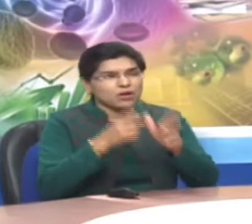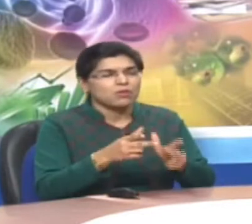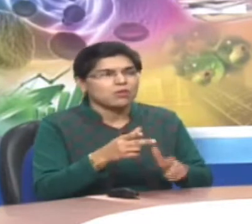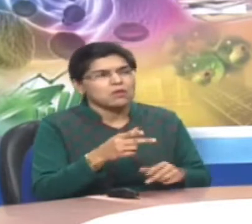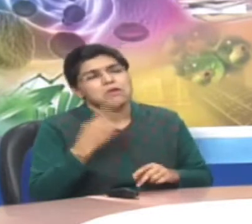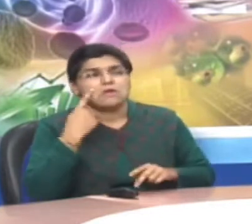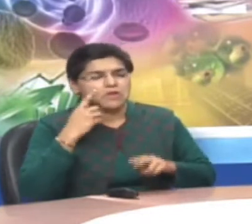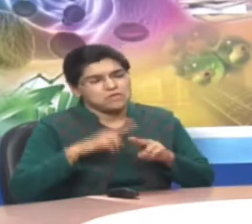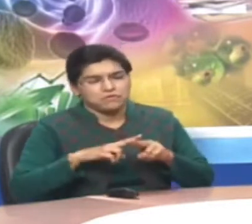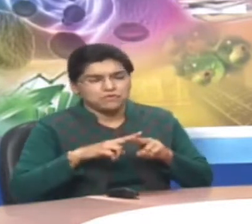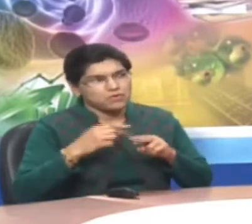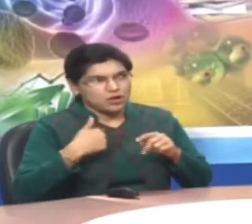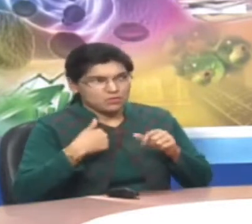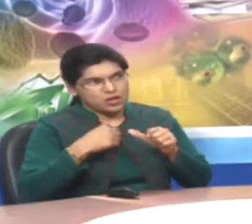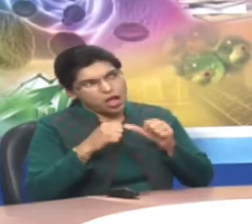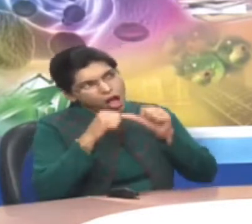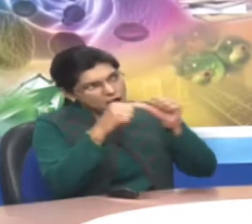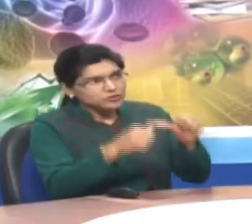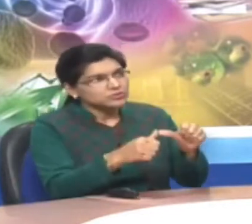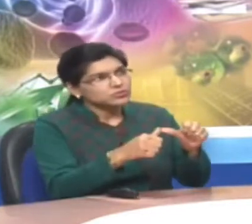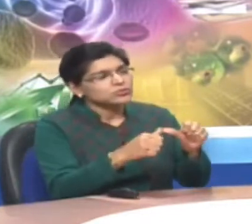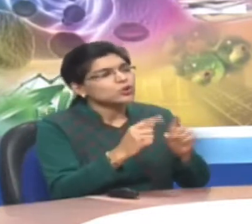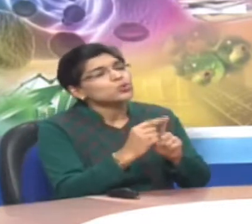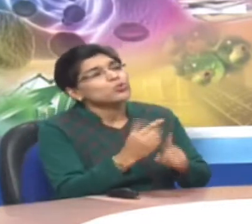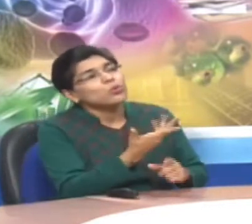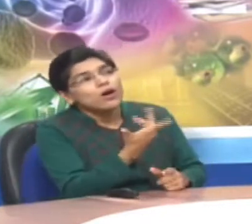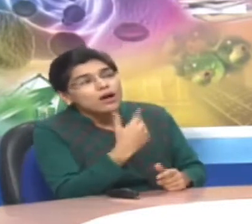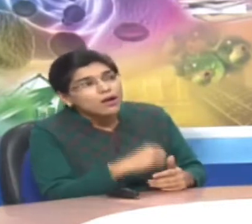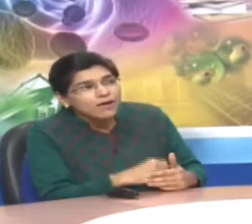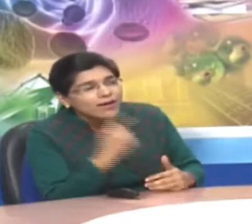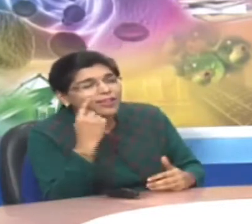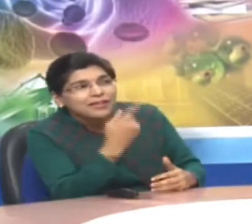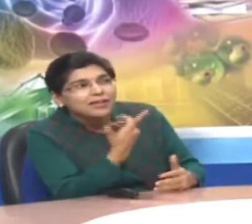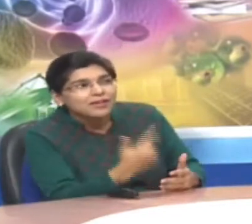Chirag says, and if I don't answer?